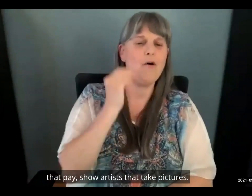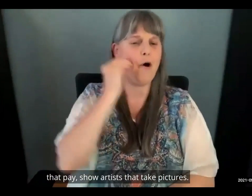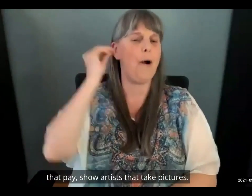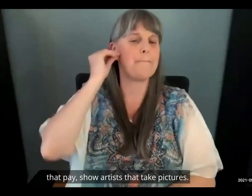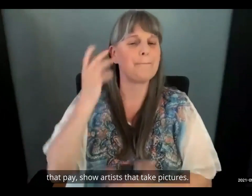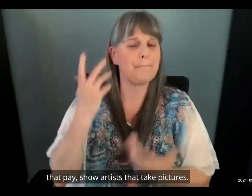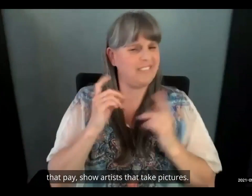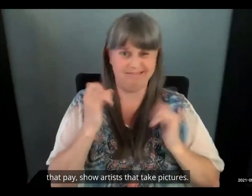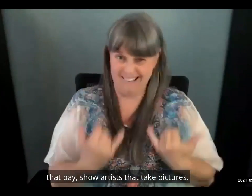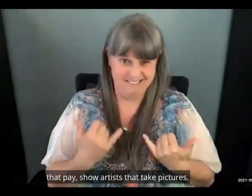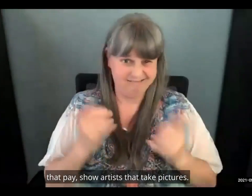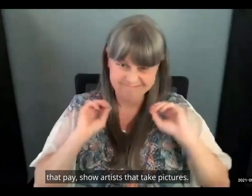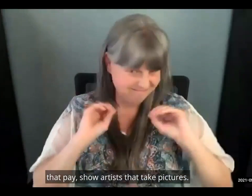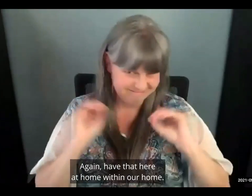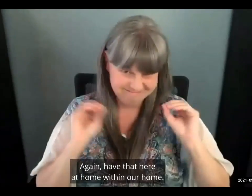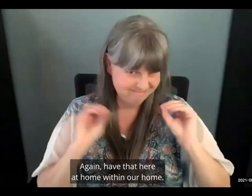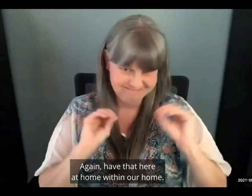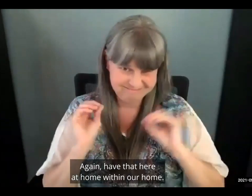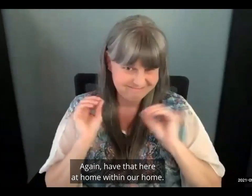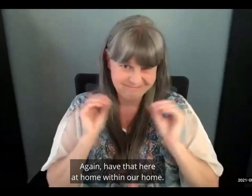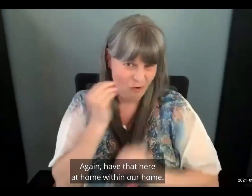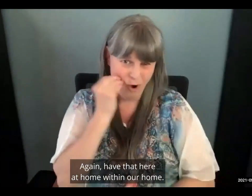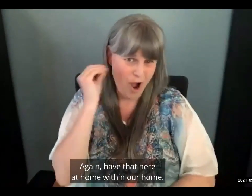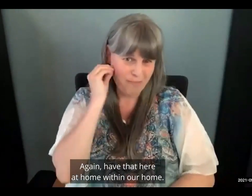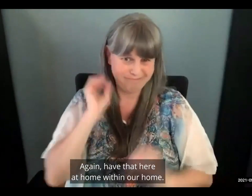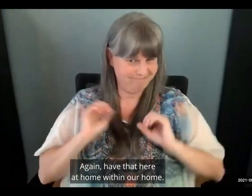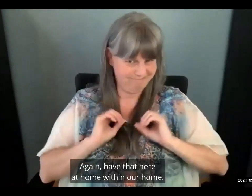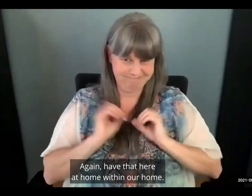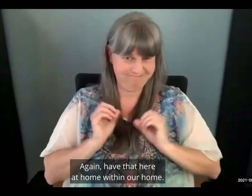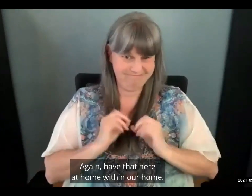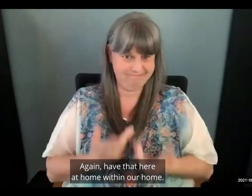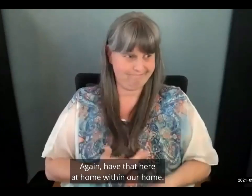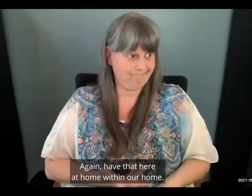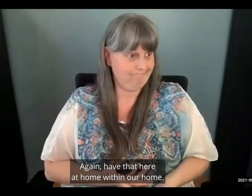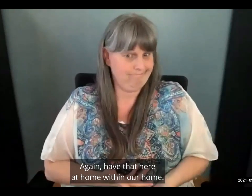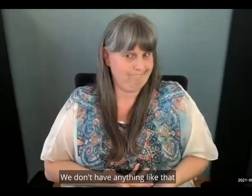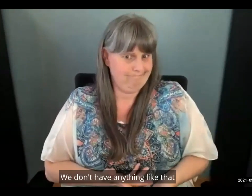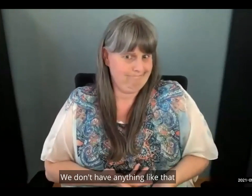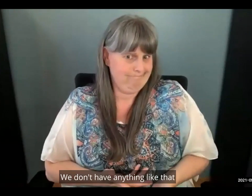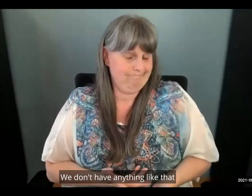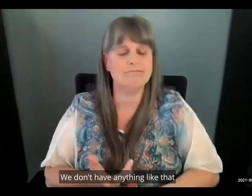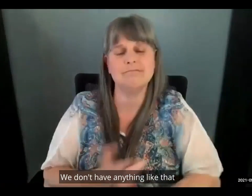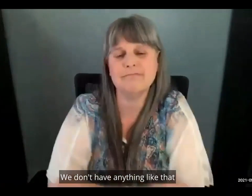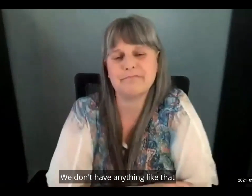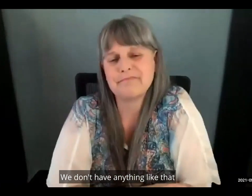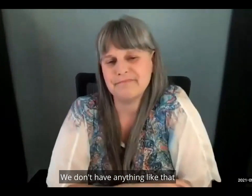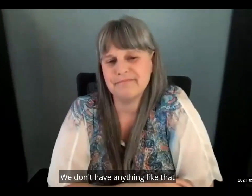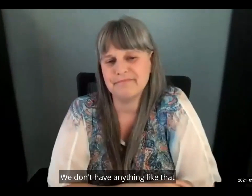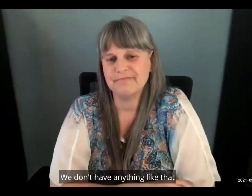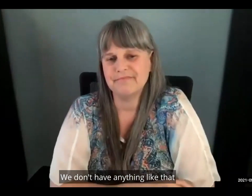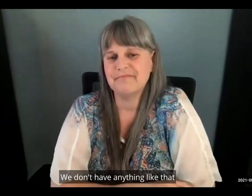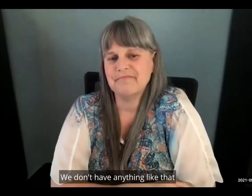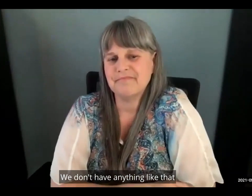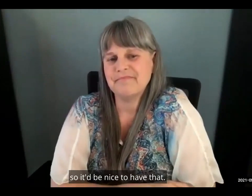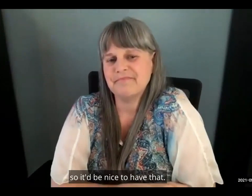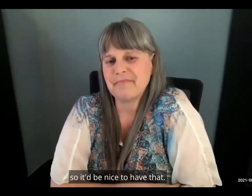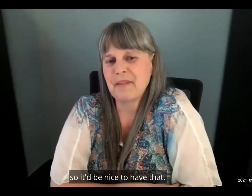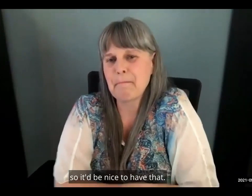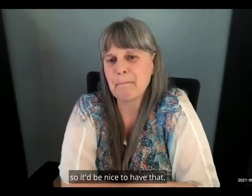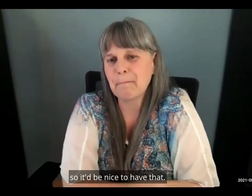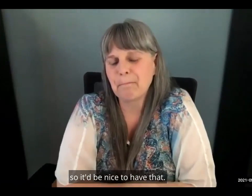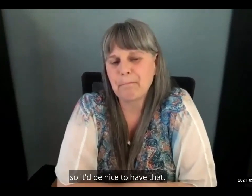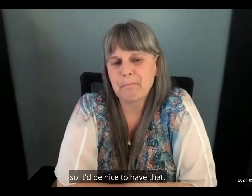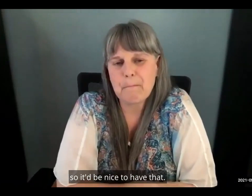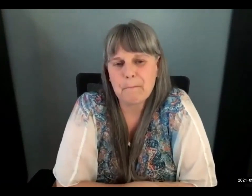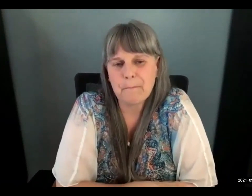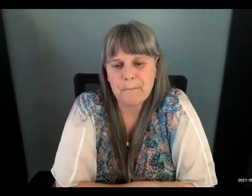artists that take for pictures, you know, again, have that here at home, within our home. We don't have anything like that. So it'd be nice